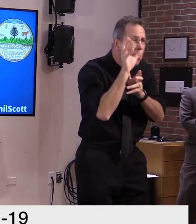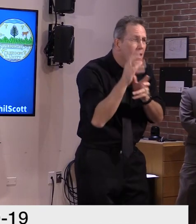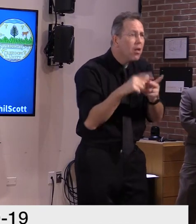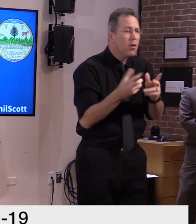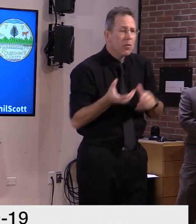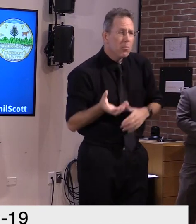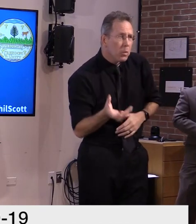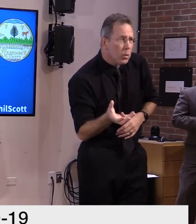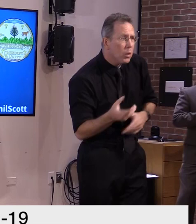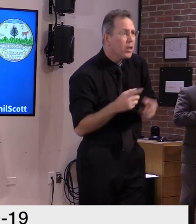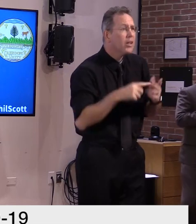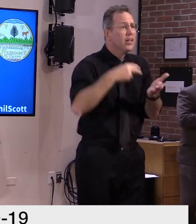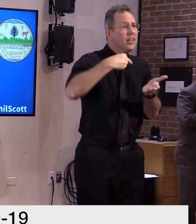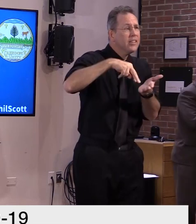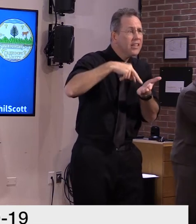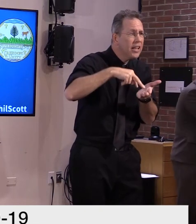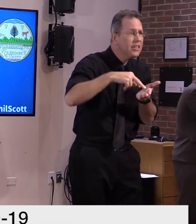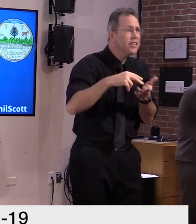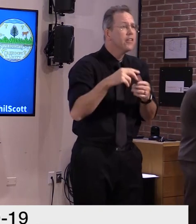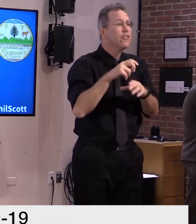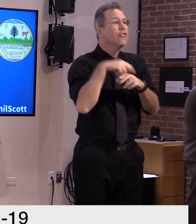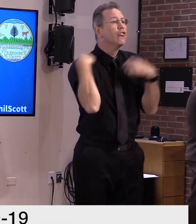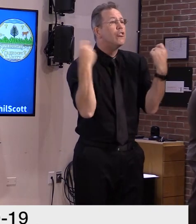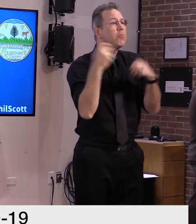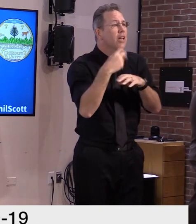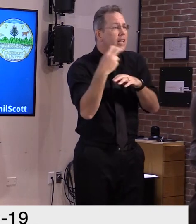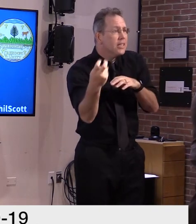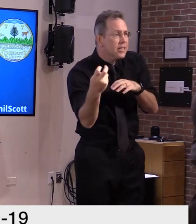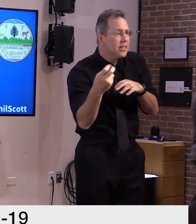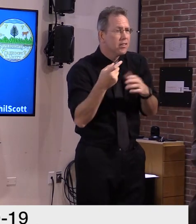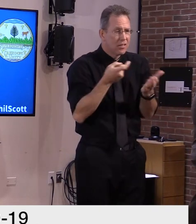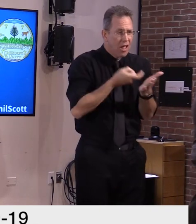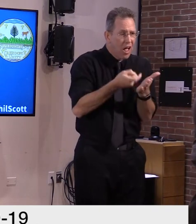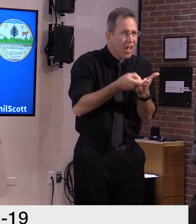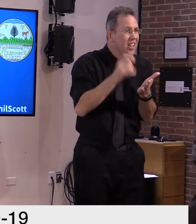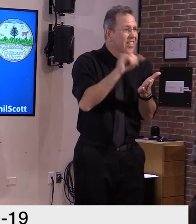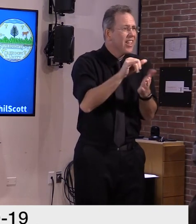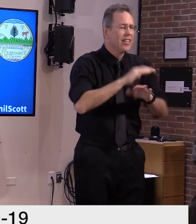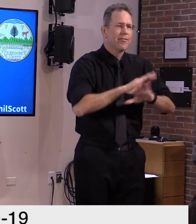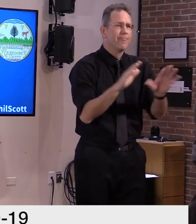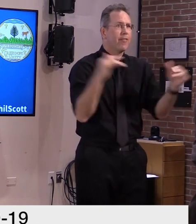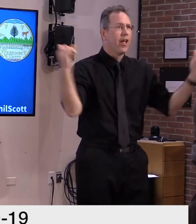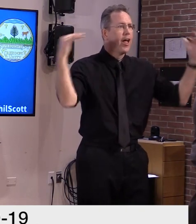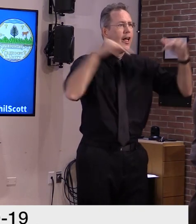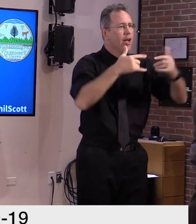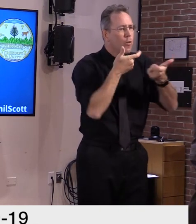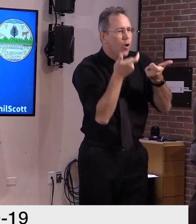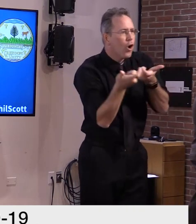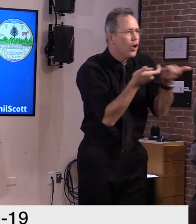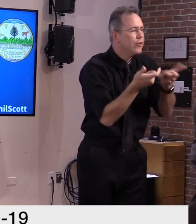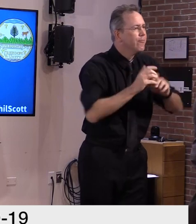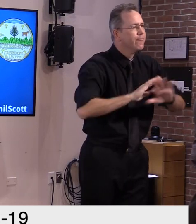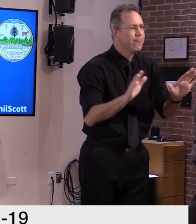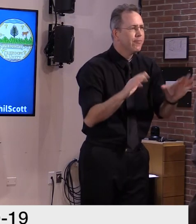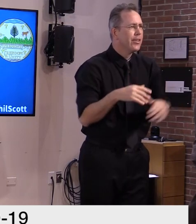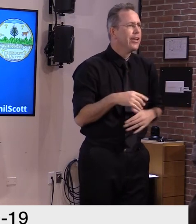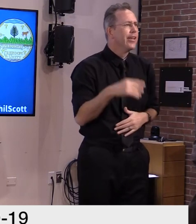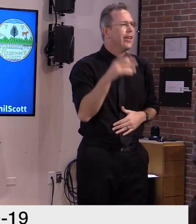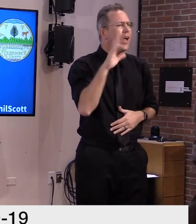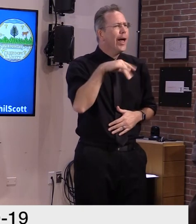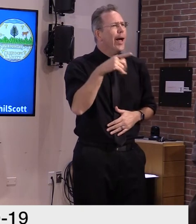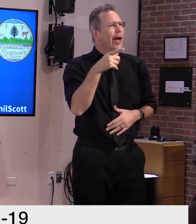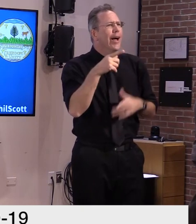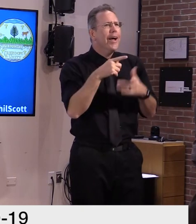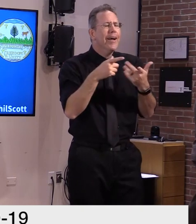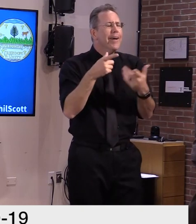hockey. We recognize this will come as a disappointment to parents and fans of local teams, but minimizing the number of people